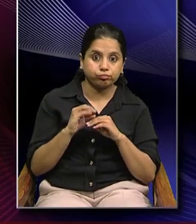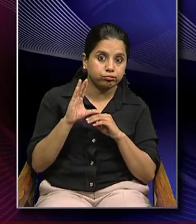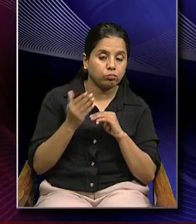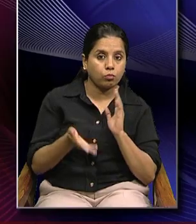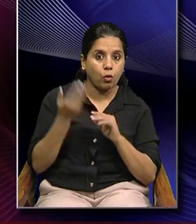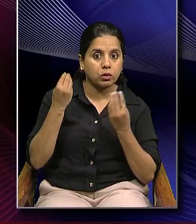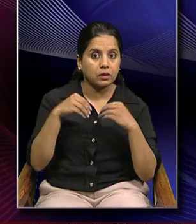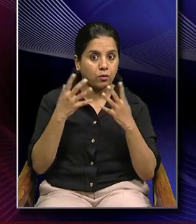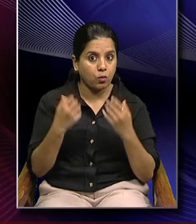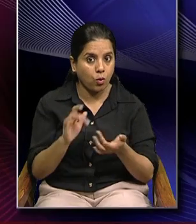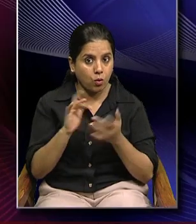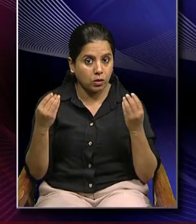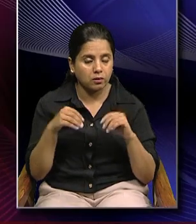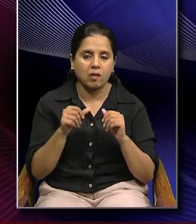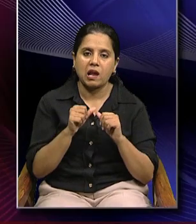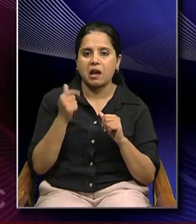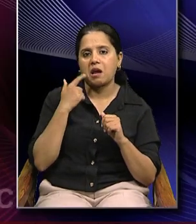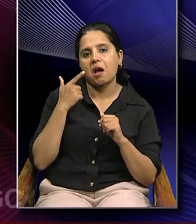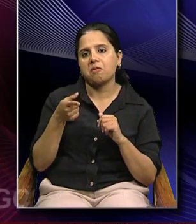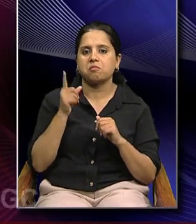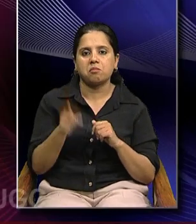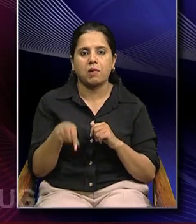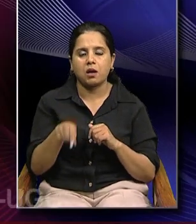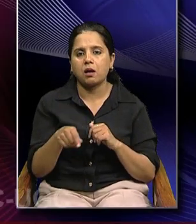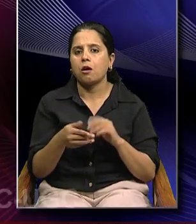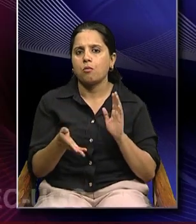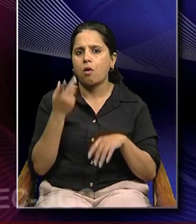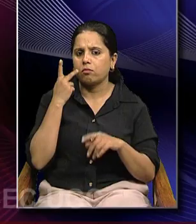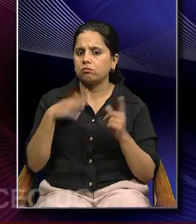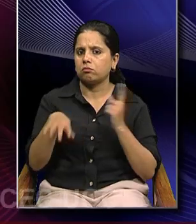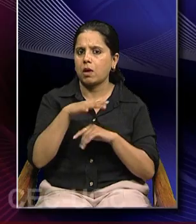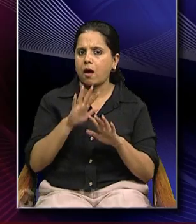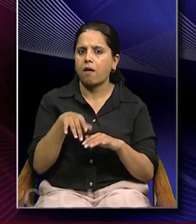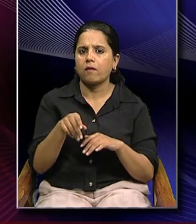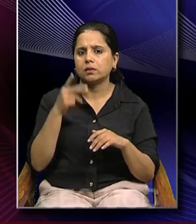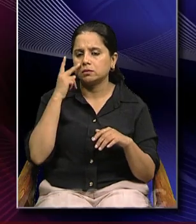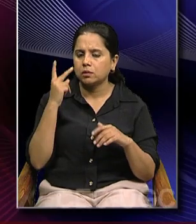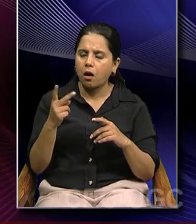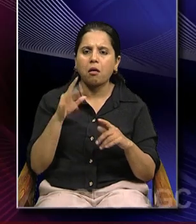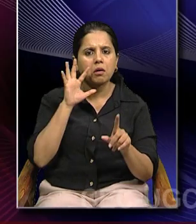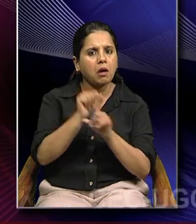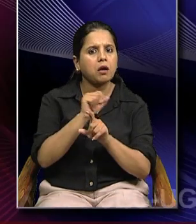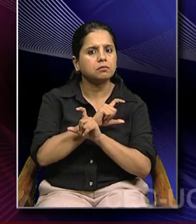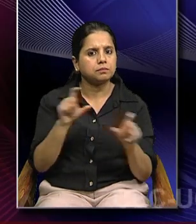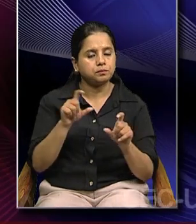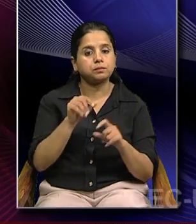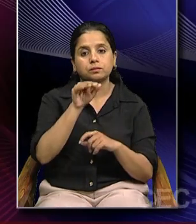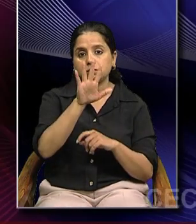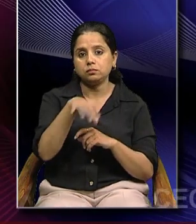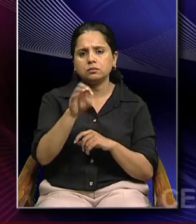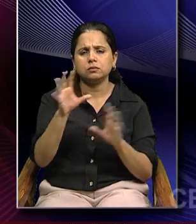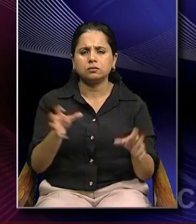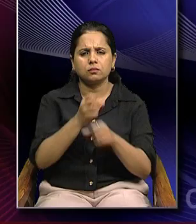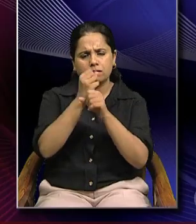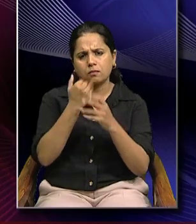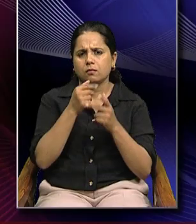online sales, of course, the use of AI and ML is something which is very much there, which is inevitable. So, marketing 5.0 in nutshell, I can